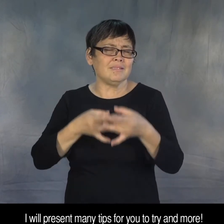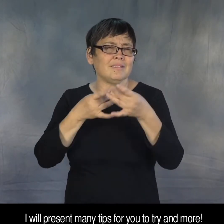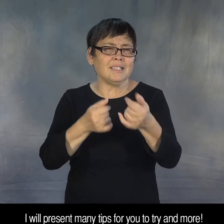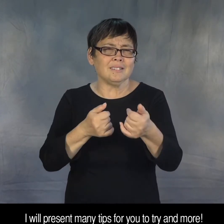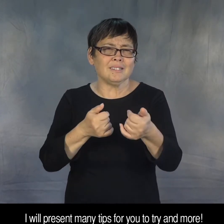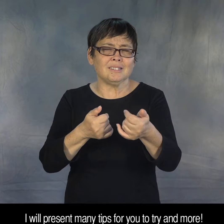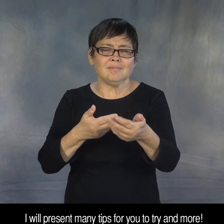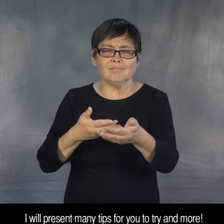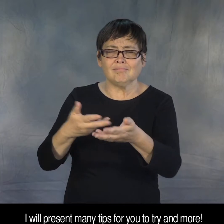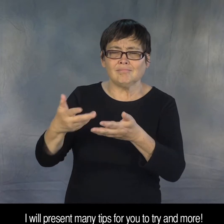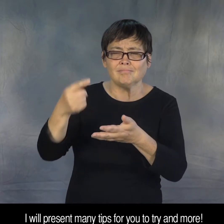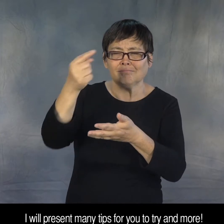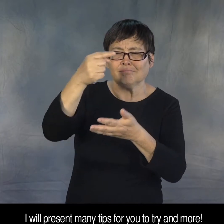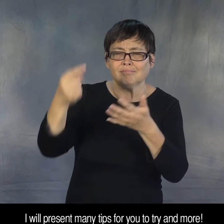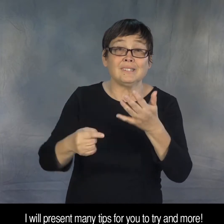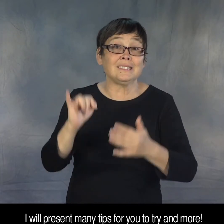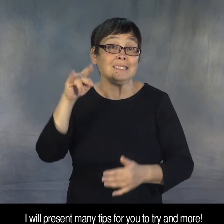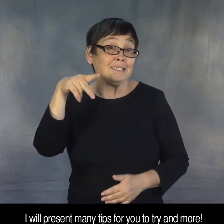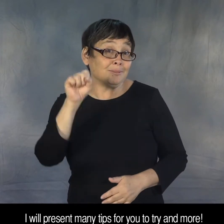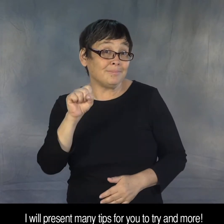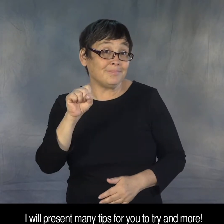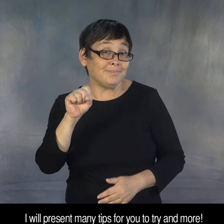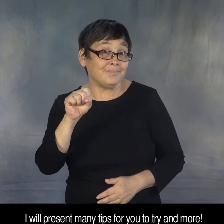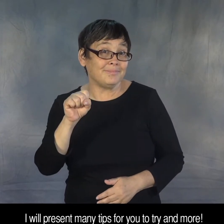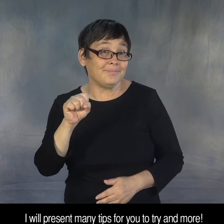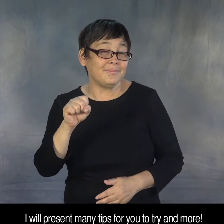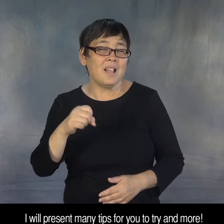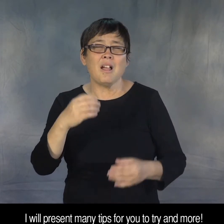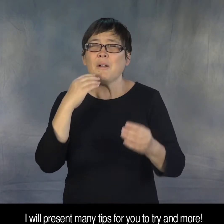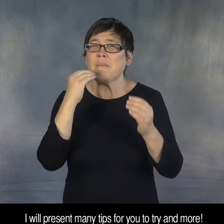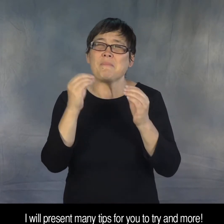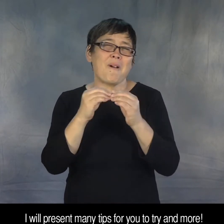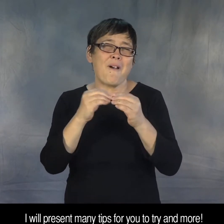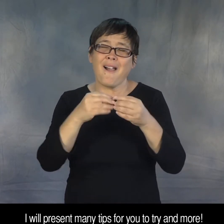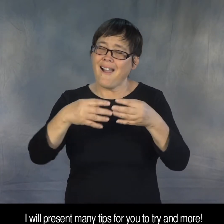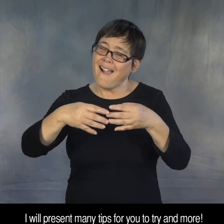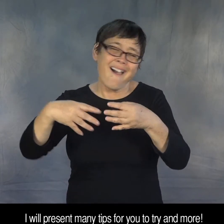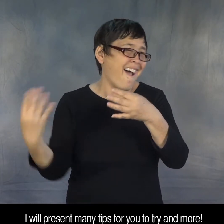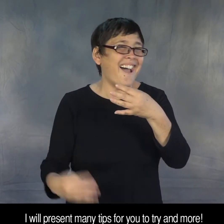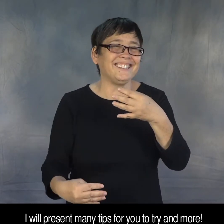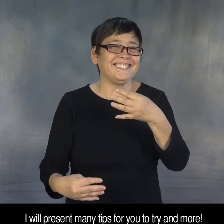I will present many tips for you to try and more.